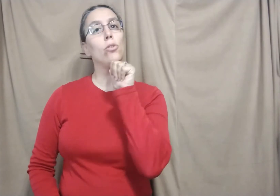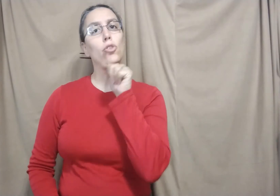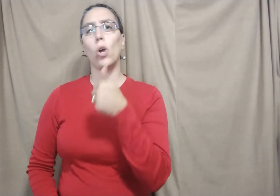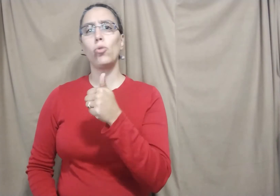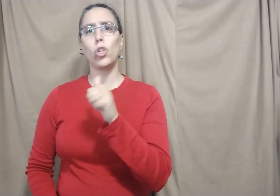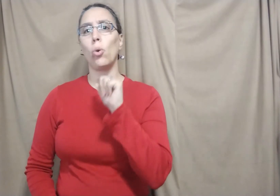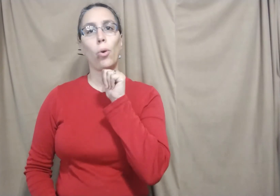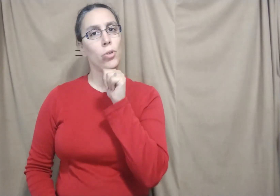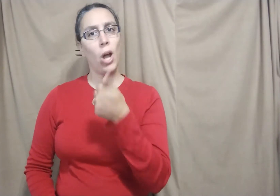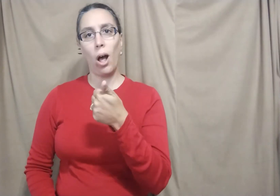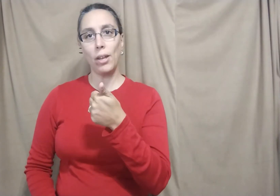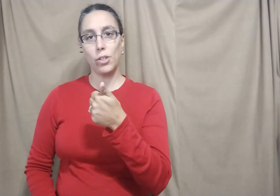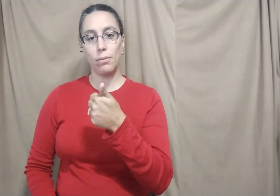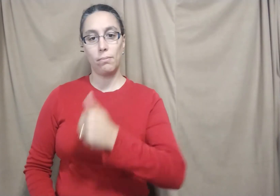don't or not,